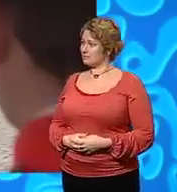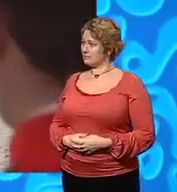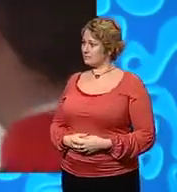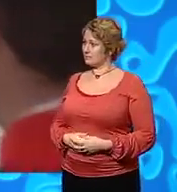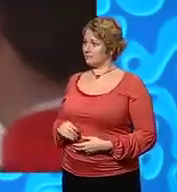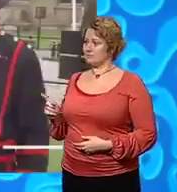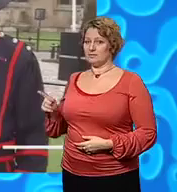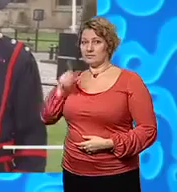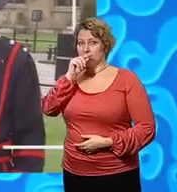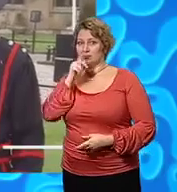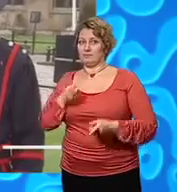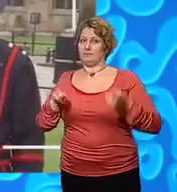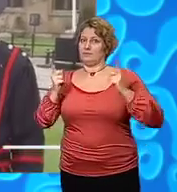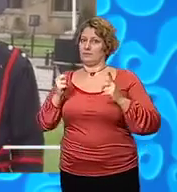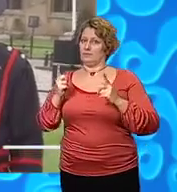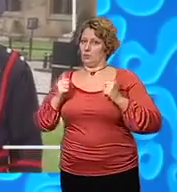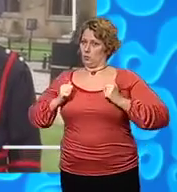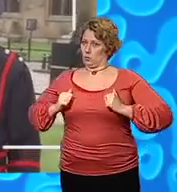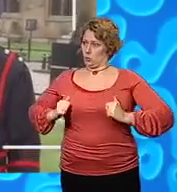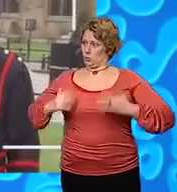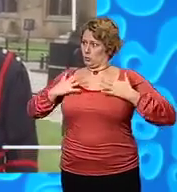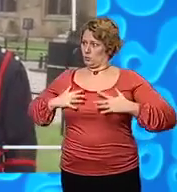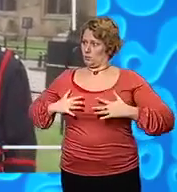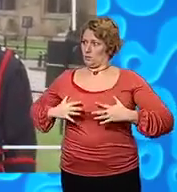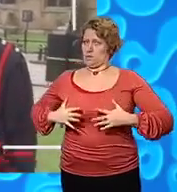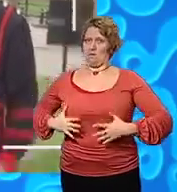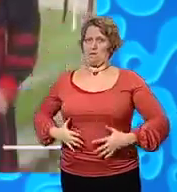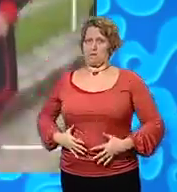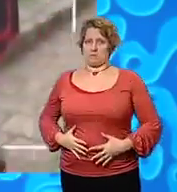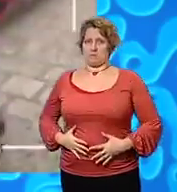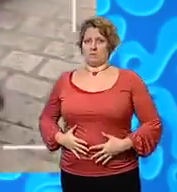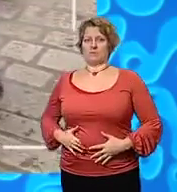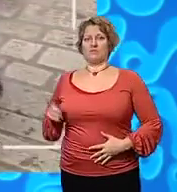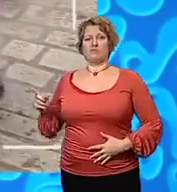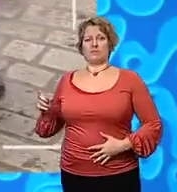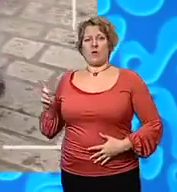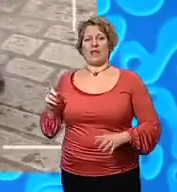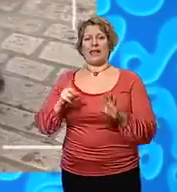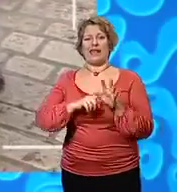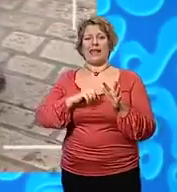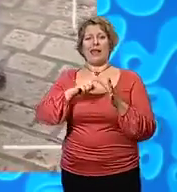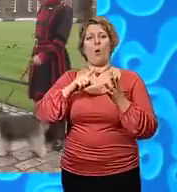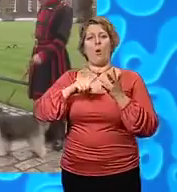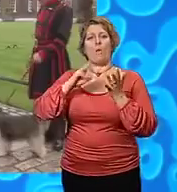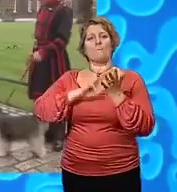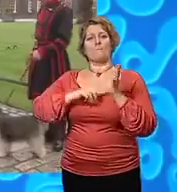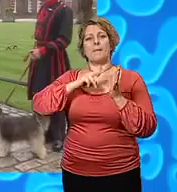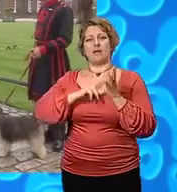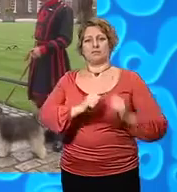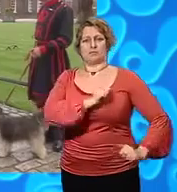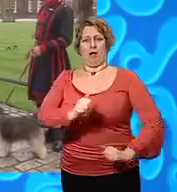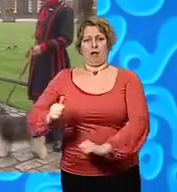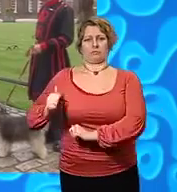The Raven Master had a very smart uniform. That's because he's one of the yeoman guard who protect the